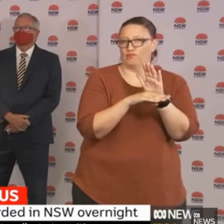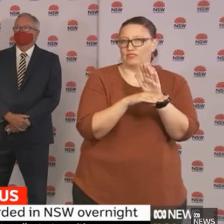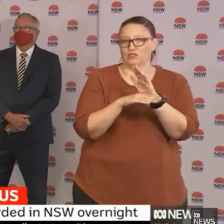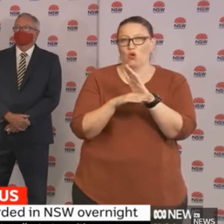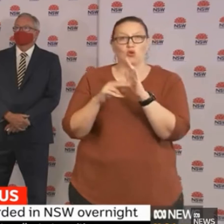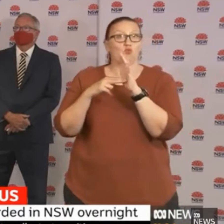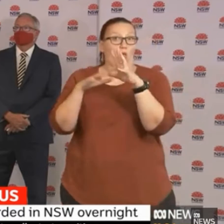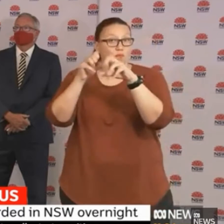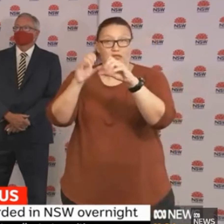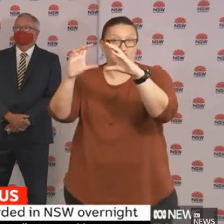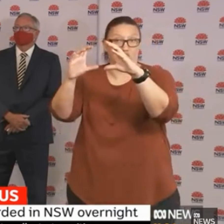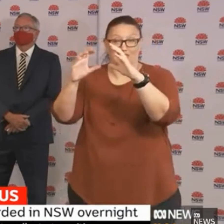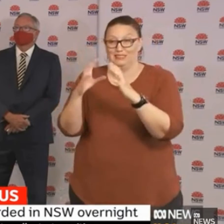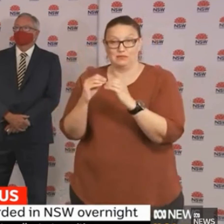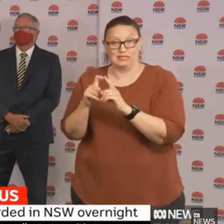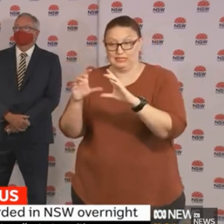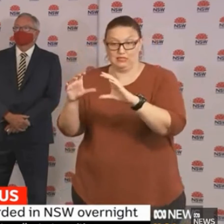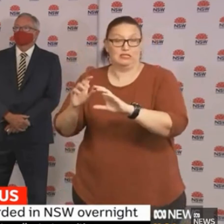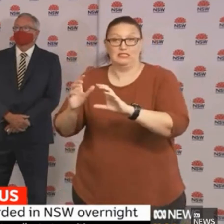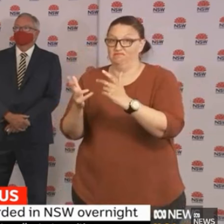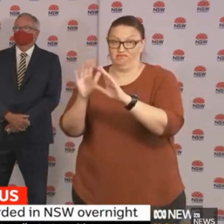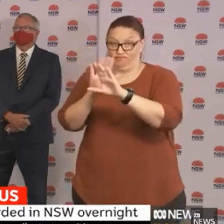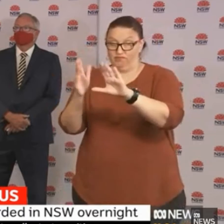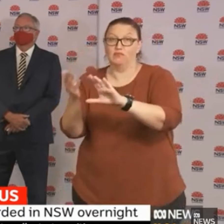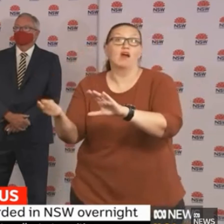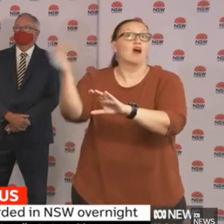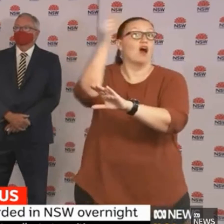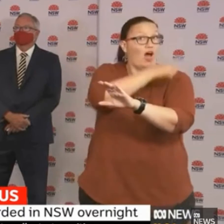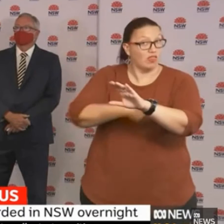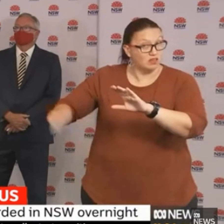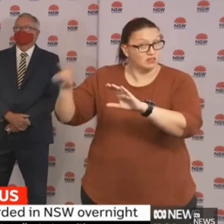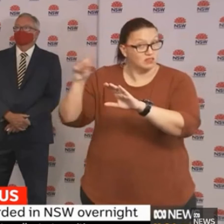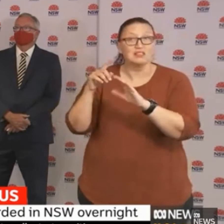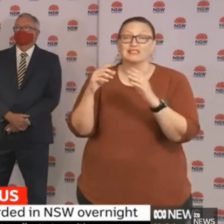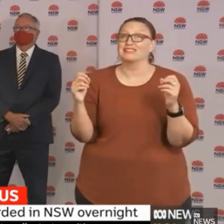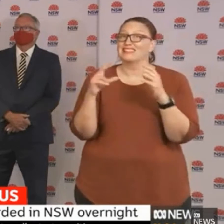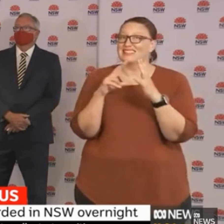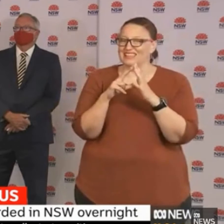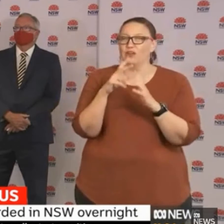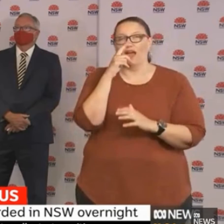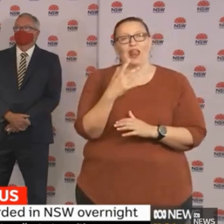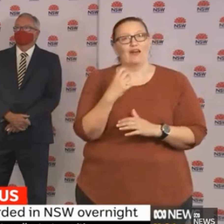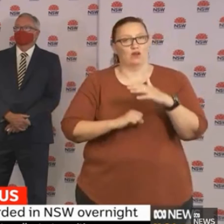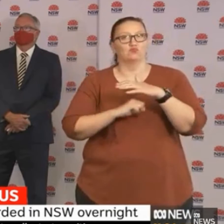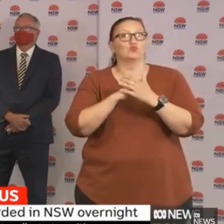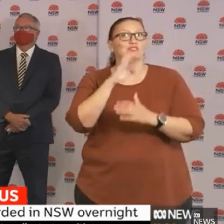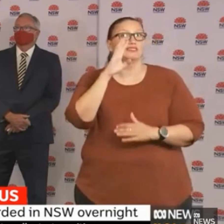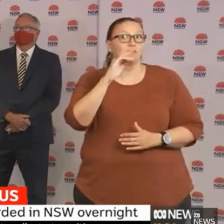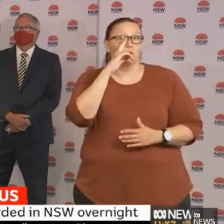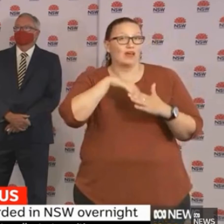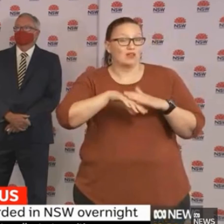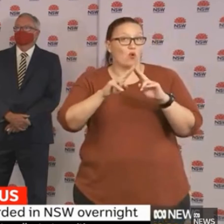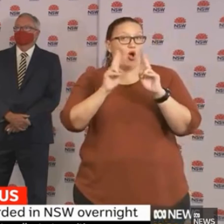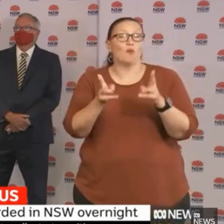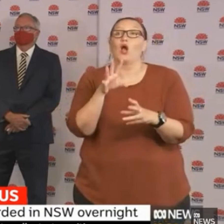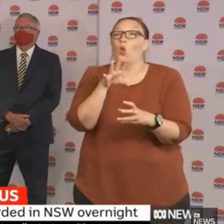the arrangements are the same. So on New Year's Eve, you can't have more than 10 people in your home, that includes children. So you can have up to 10 people